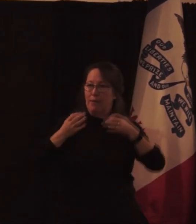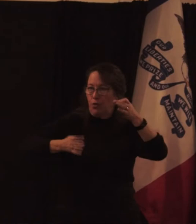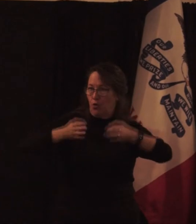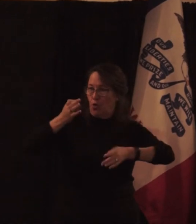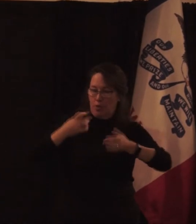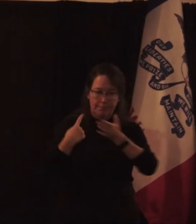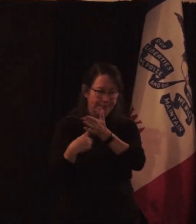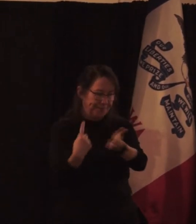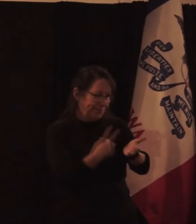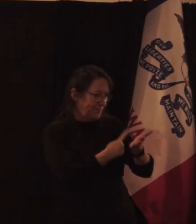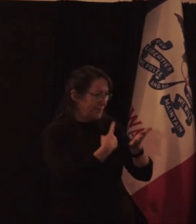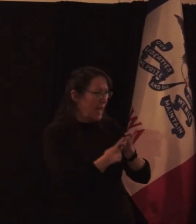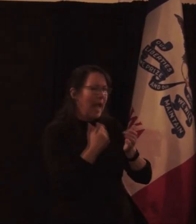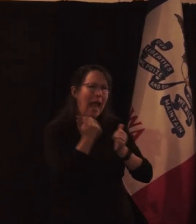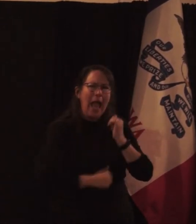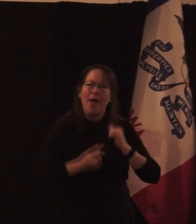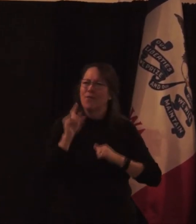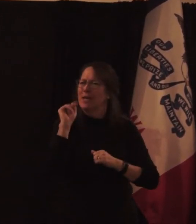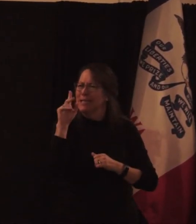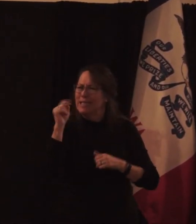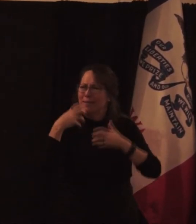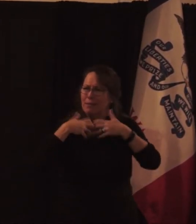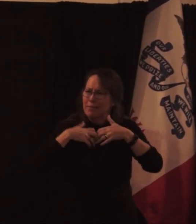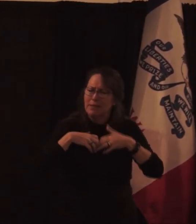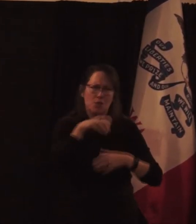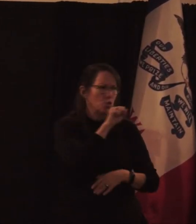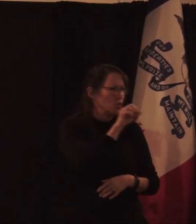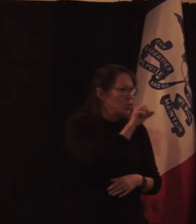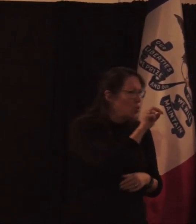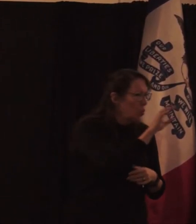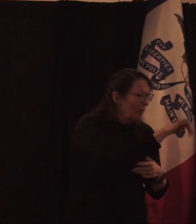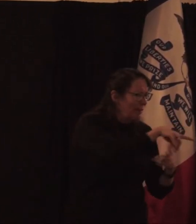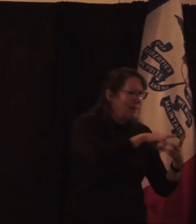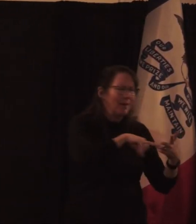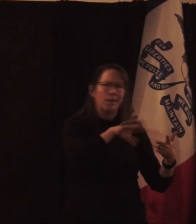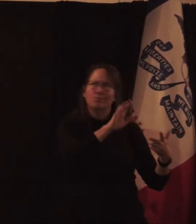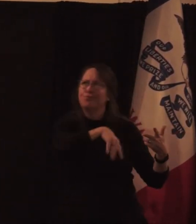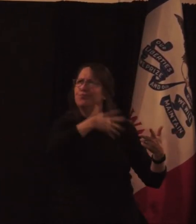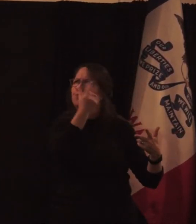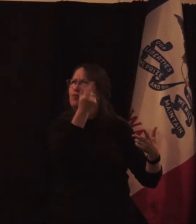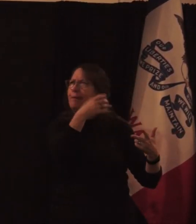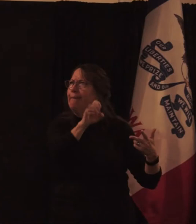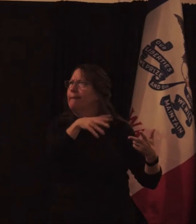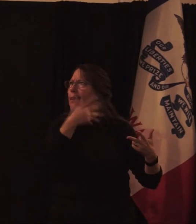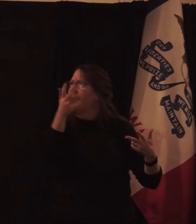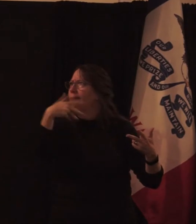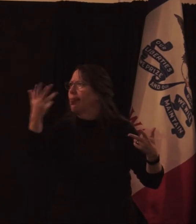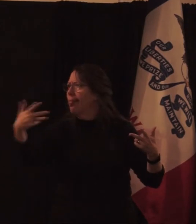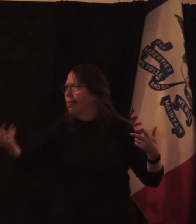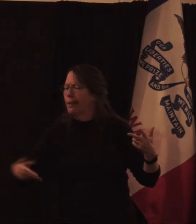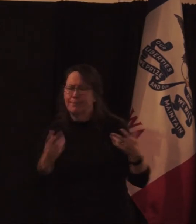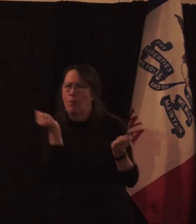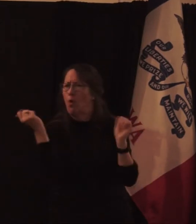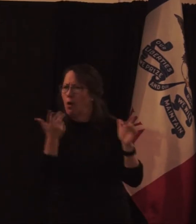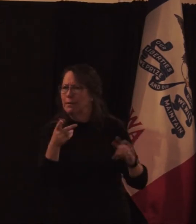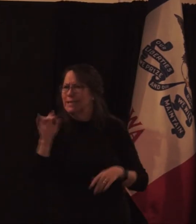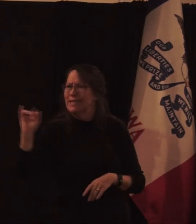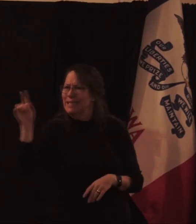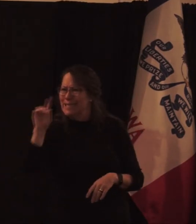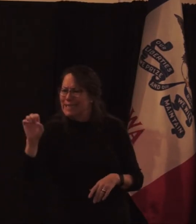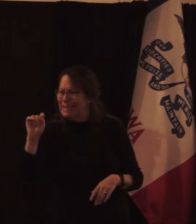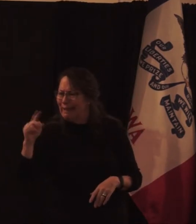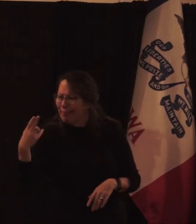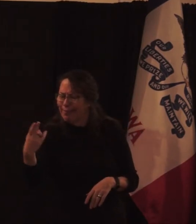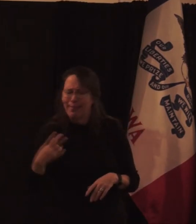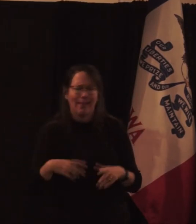on this. We had all the TV manufacturers, Sony and GE, I don't know, all of them were there, Zenith, I